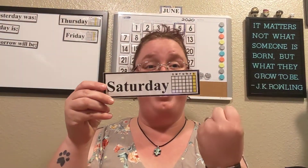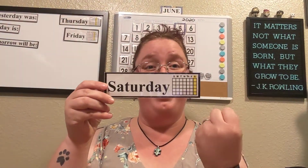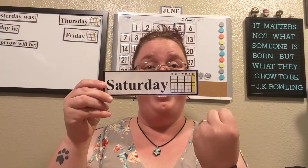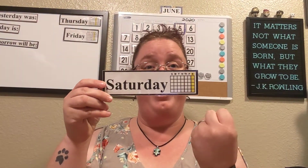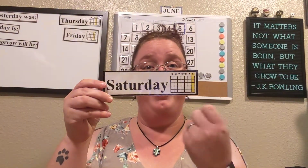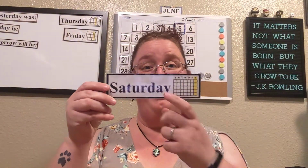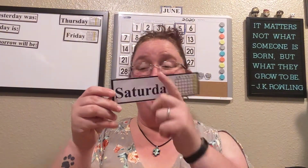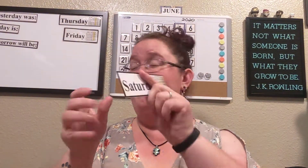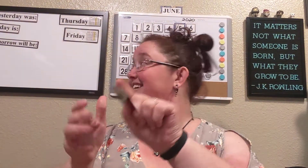Saturday.